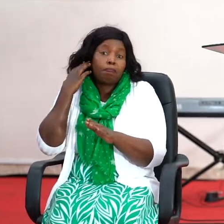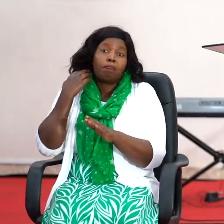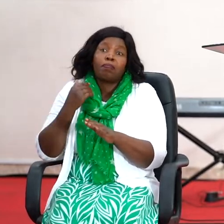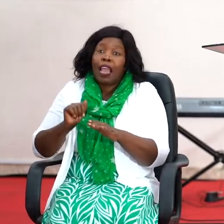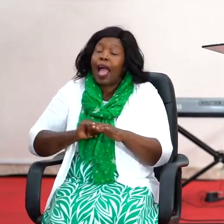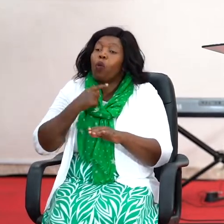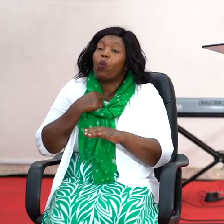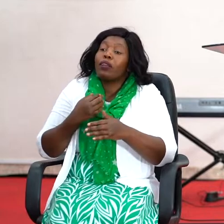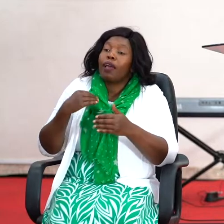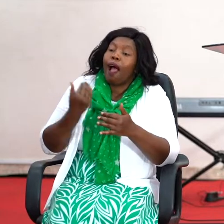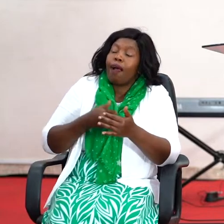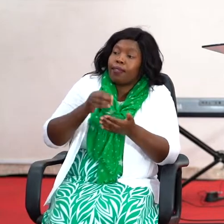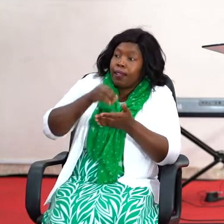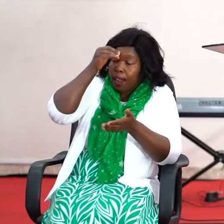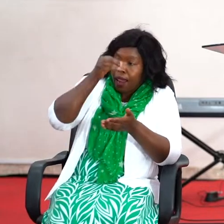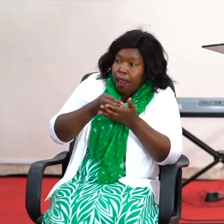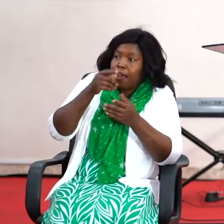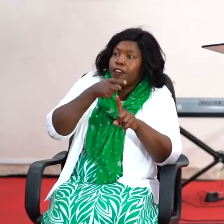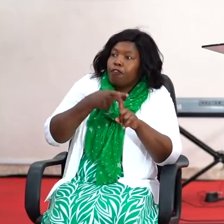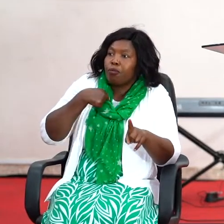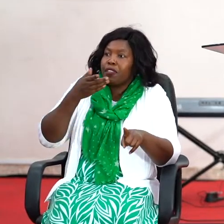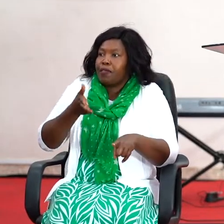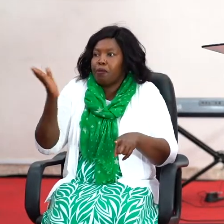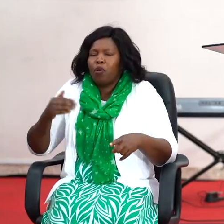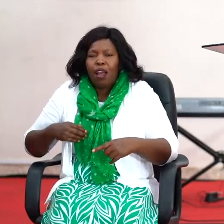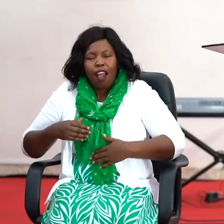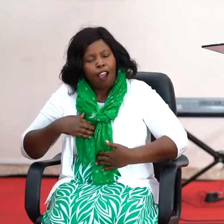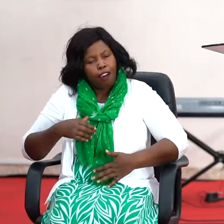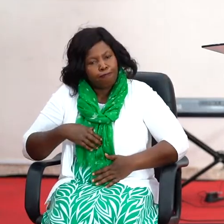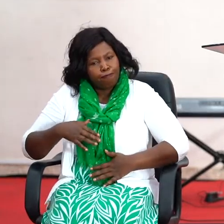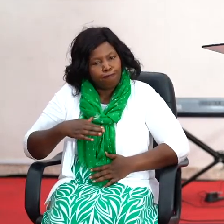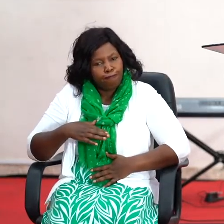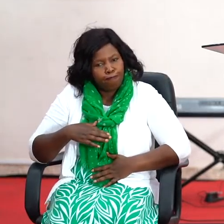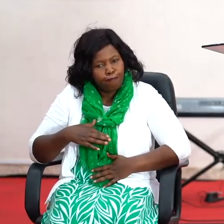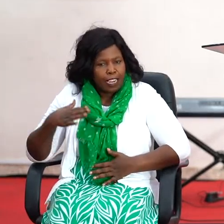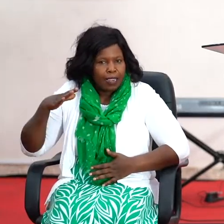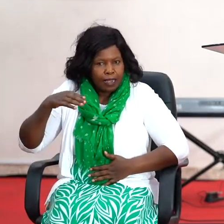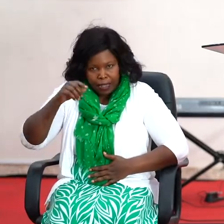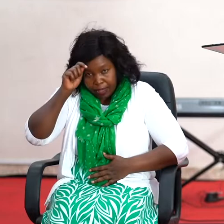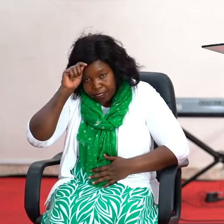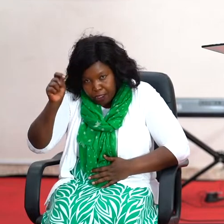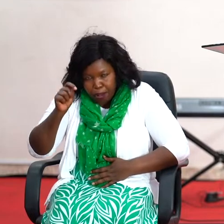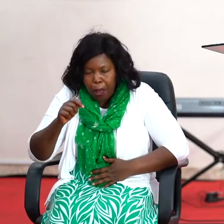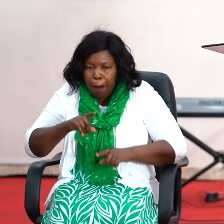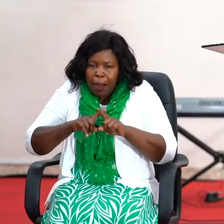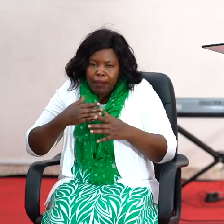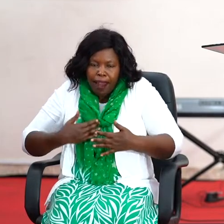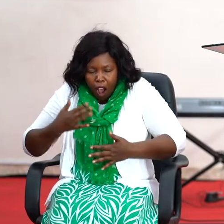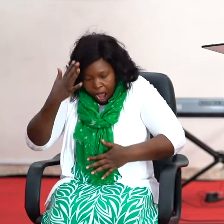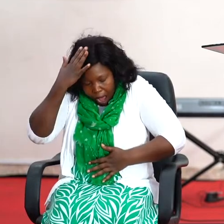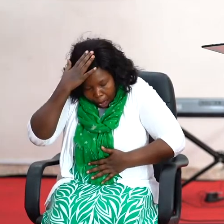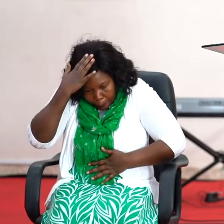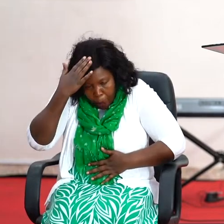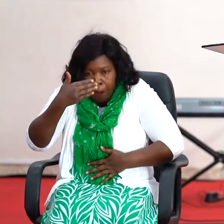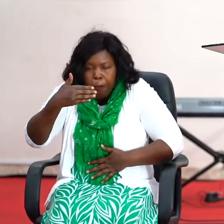I want us to learn from these people. They were respectable people, but they humbled themselves and they came to Jesus. They